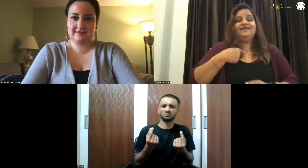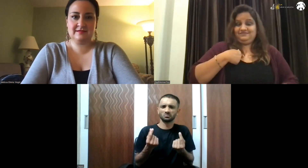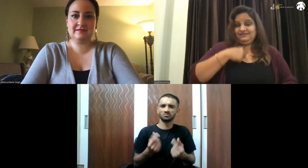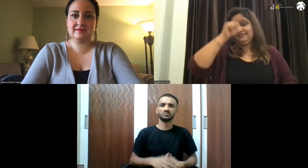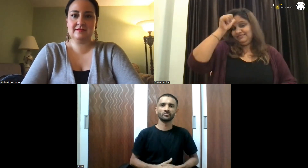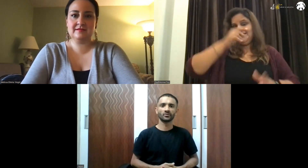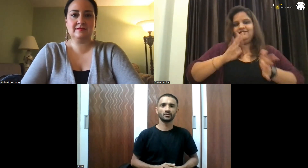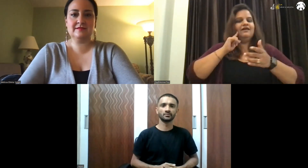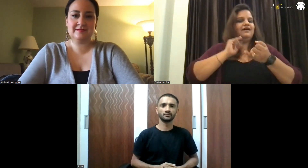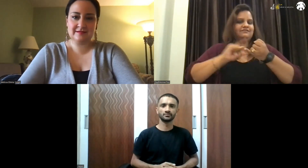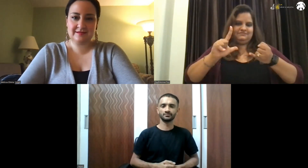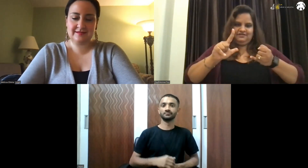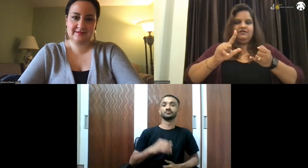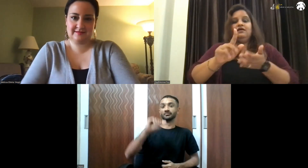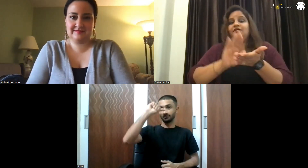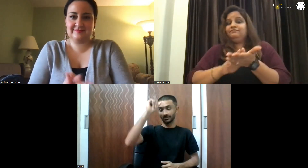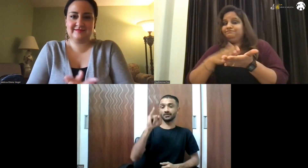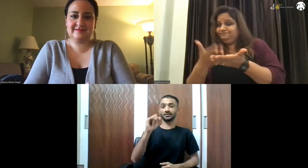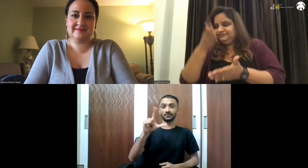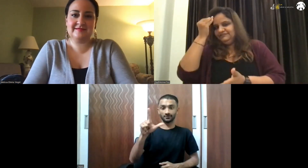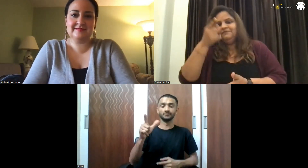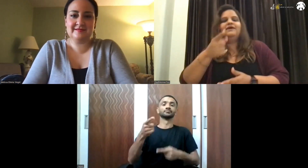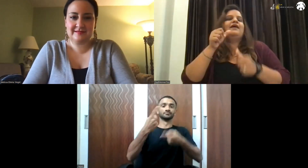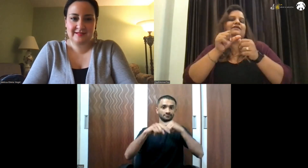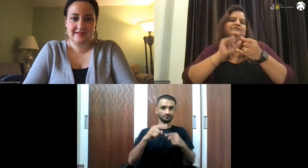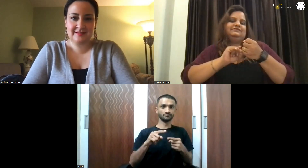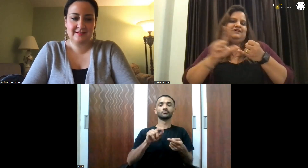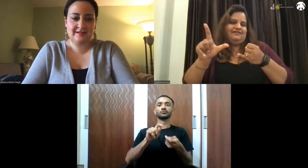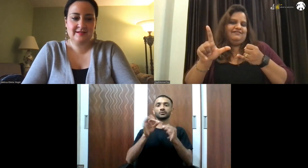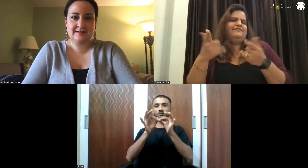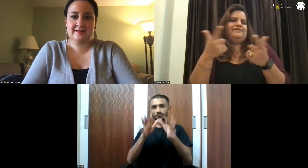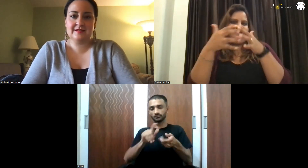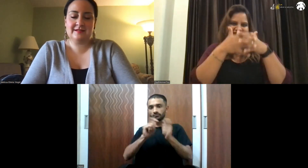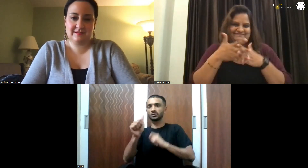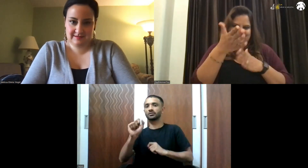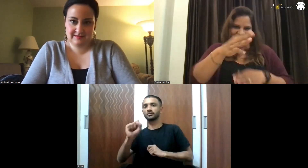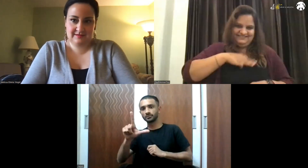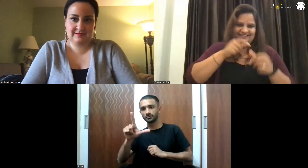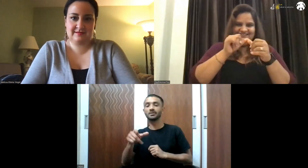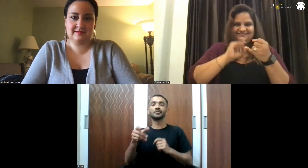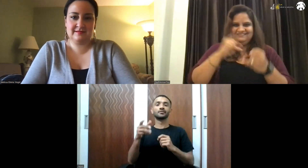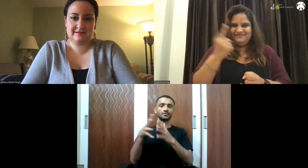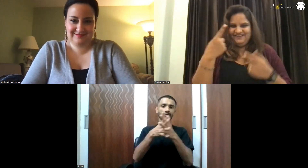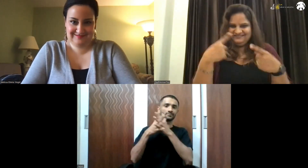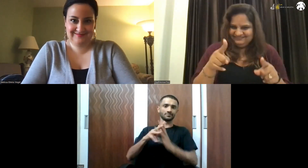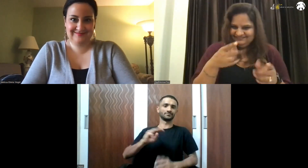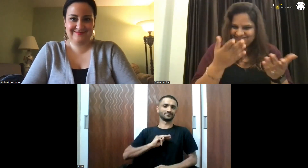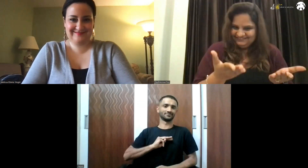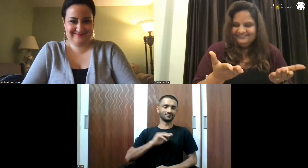So why do you think we have a deaf interpreter with us today? We have an interpreter working from ISL to